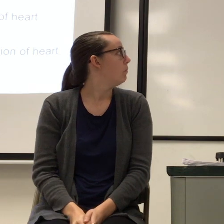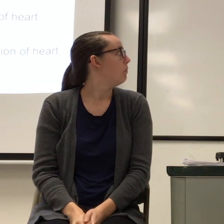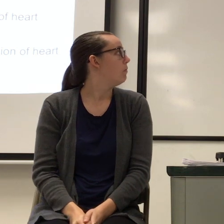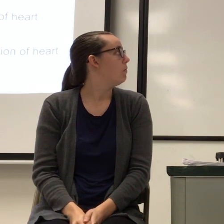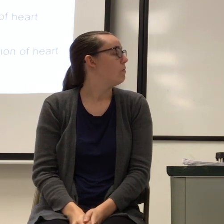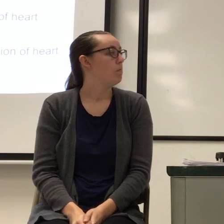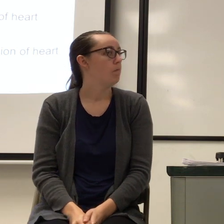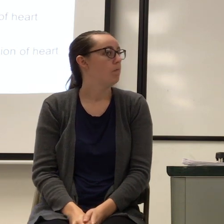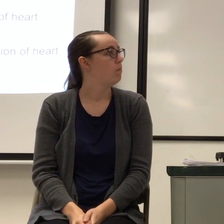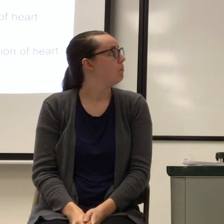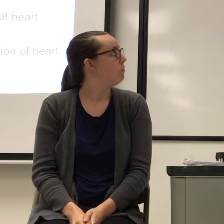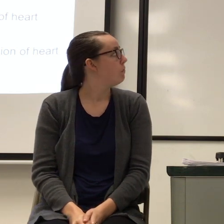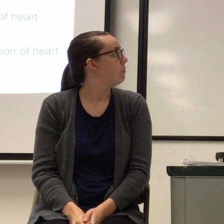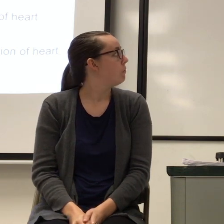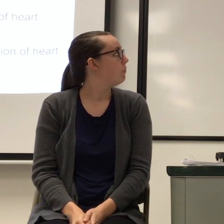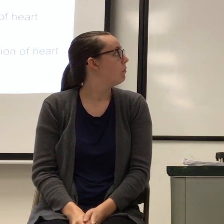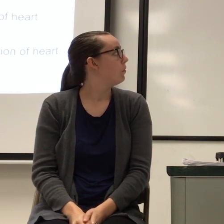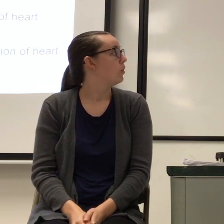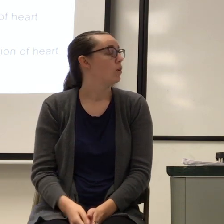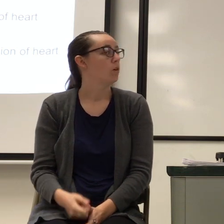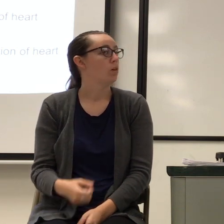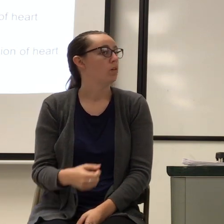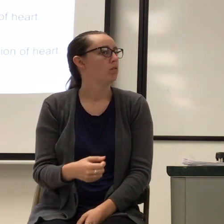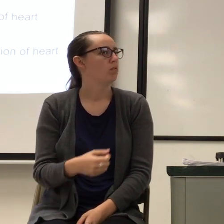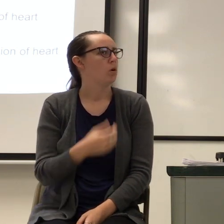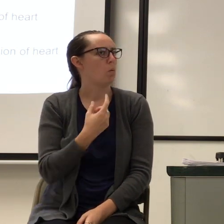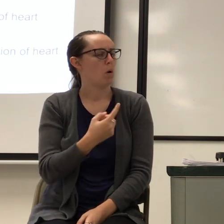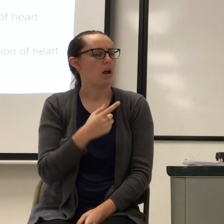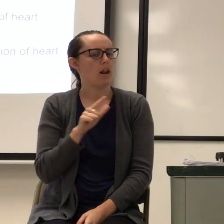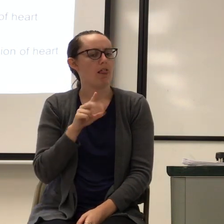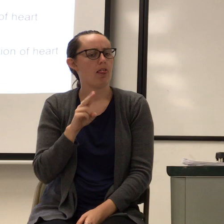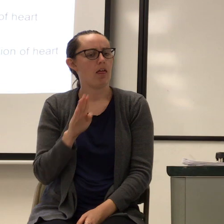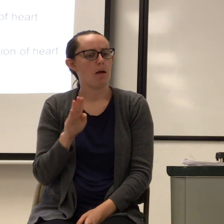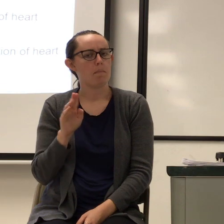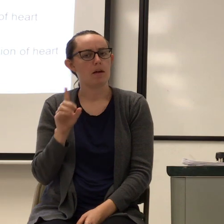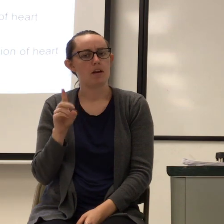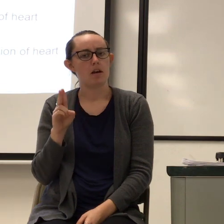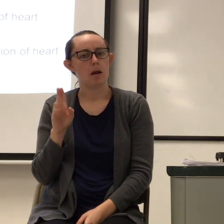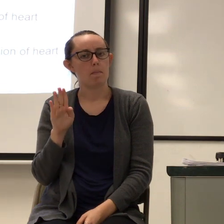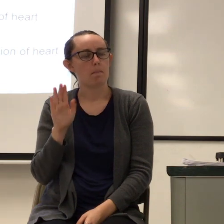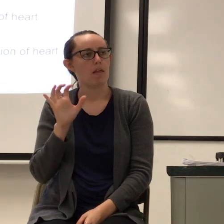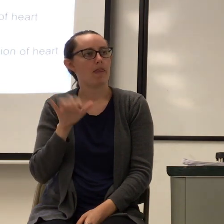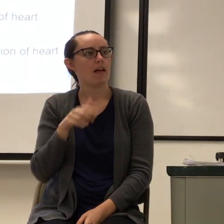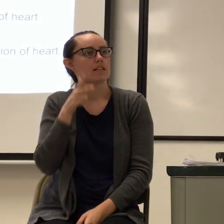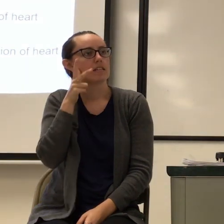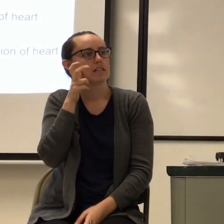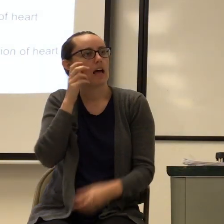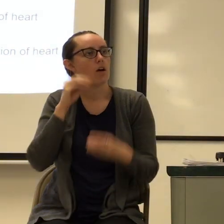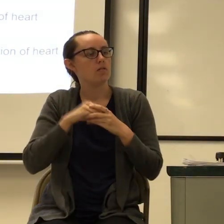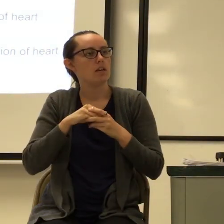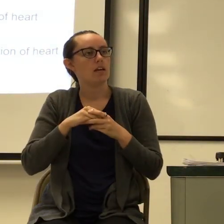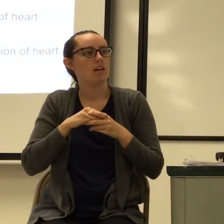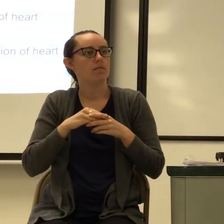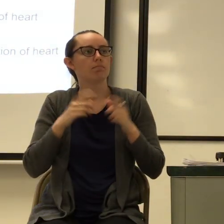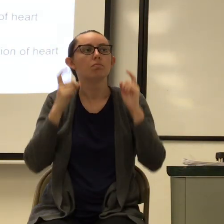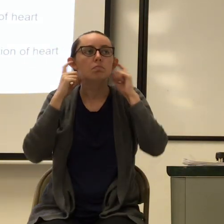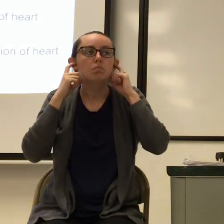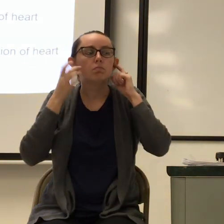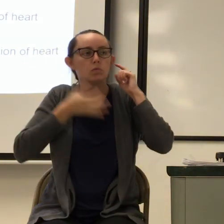One lub dup, which are the sounds you hear in the stethoscope. Okay.